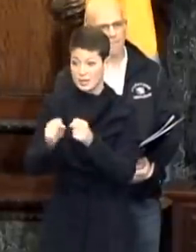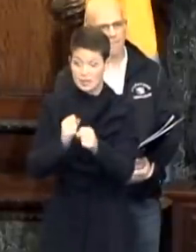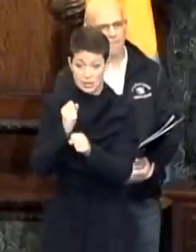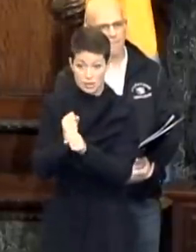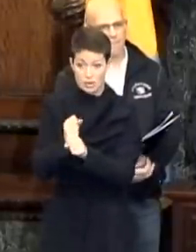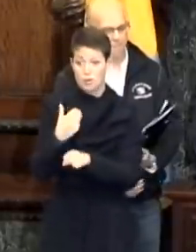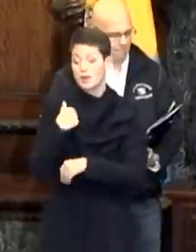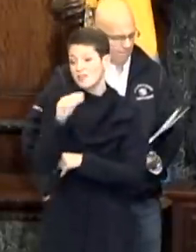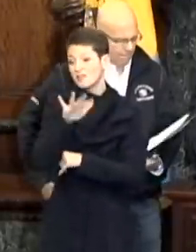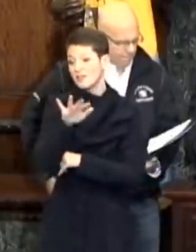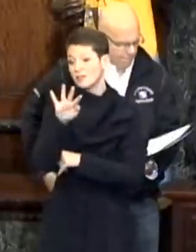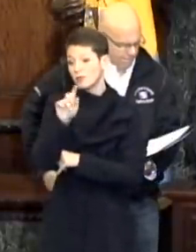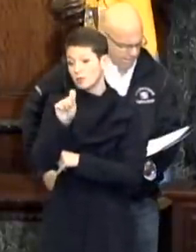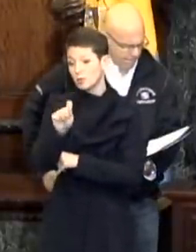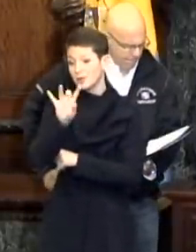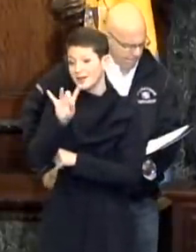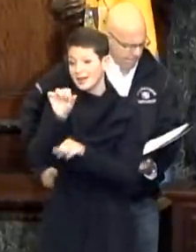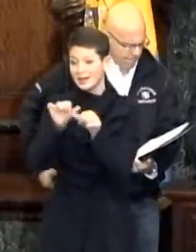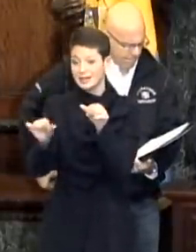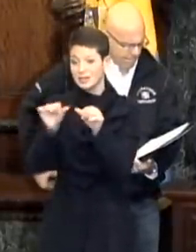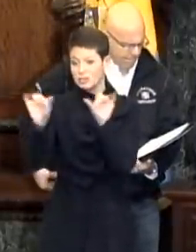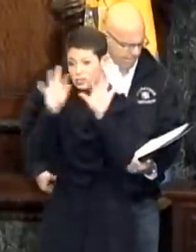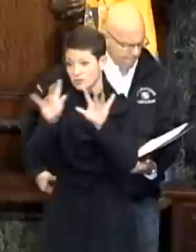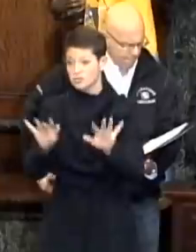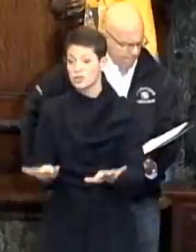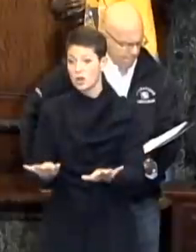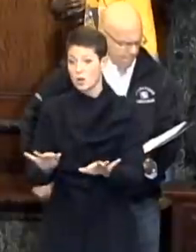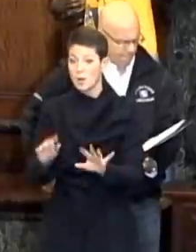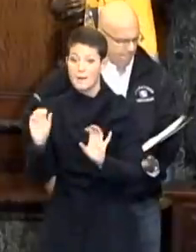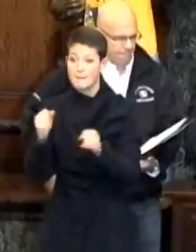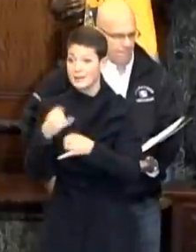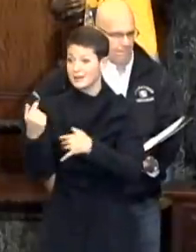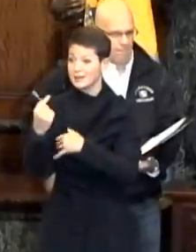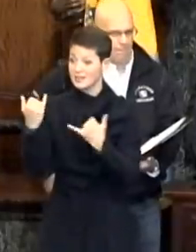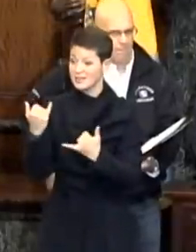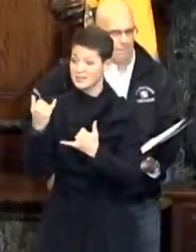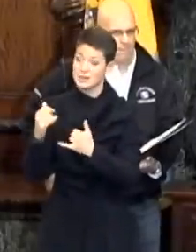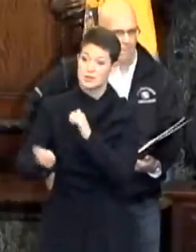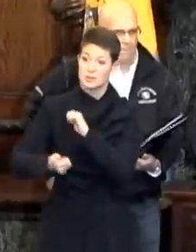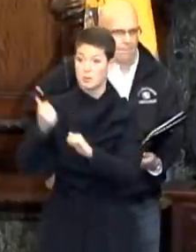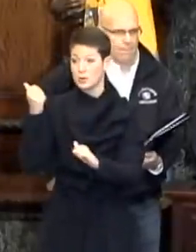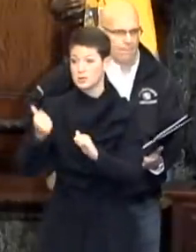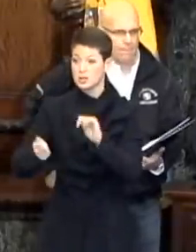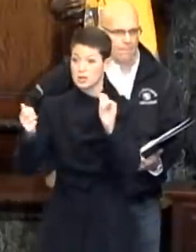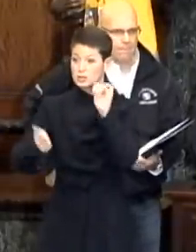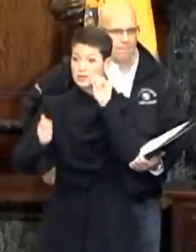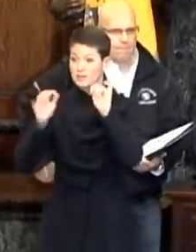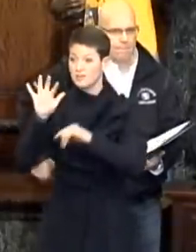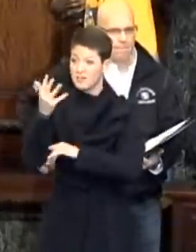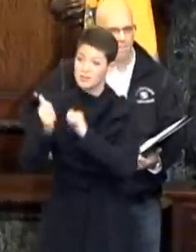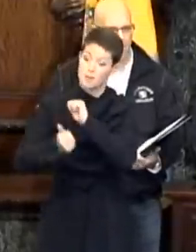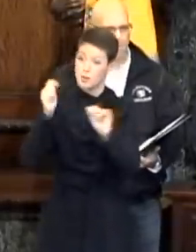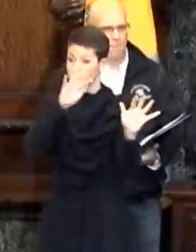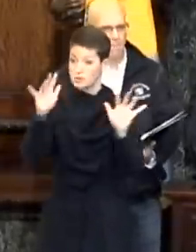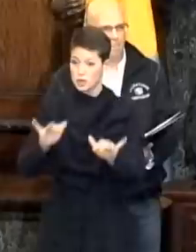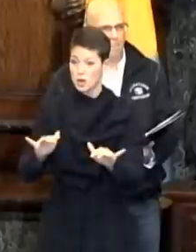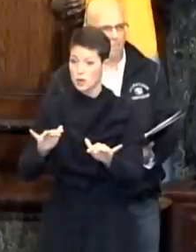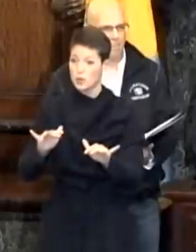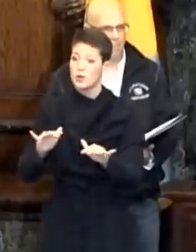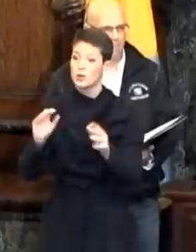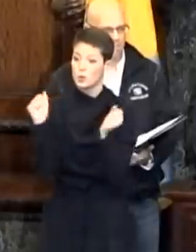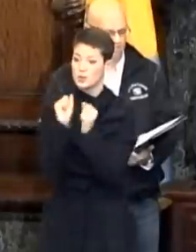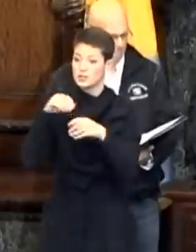received 54.8 inches of snow, making this, in fact, the fifth most snowiest season